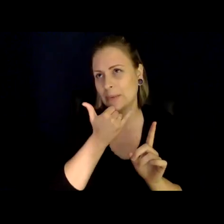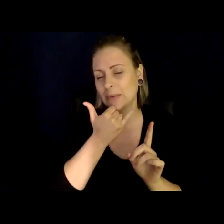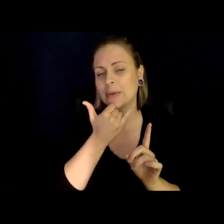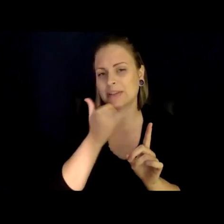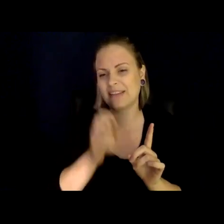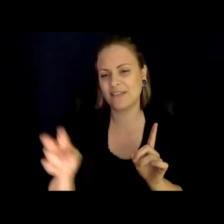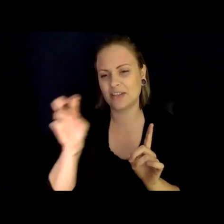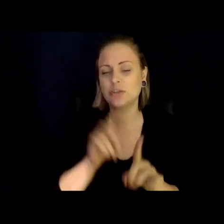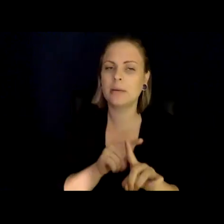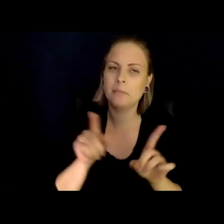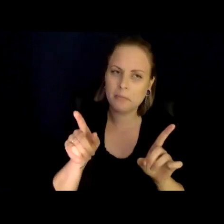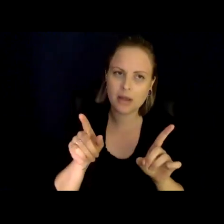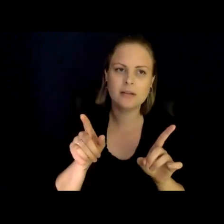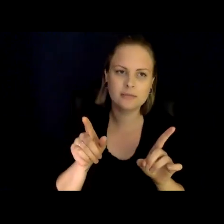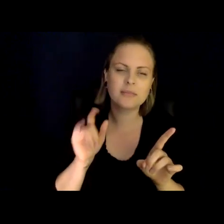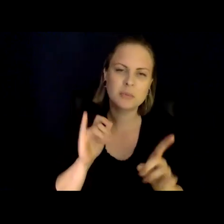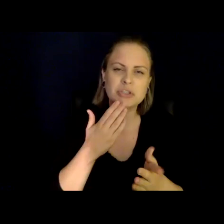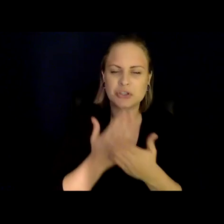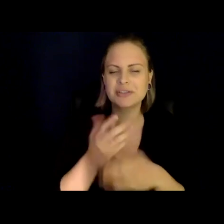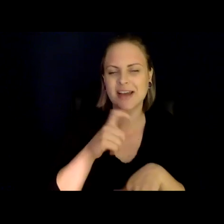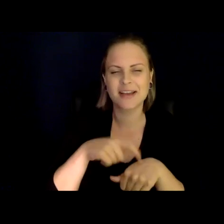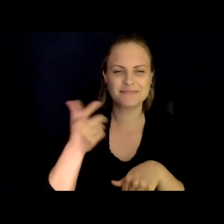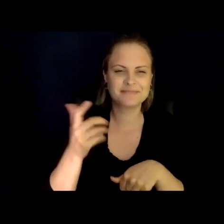run turned out to be pretty good.